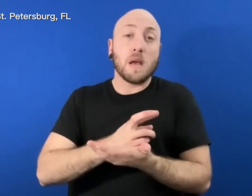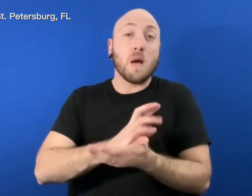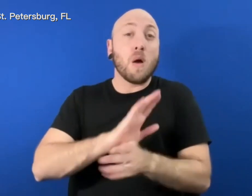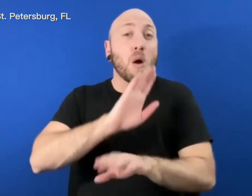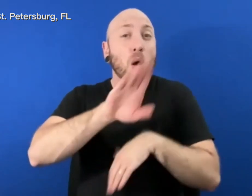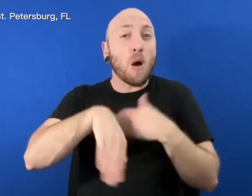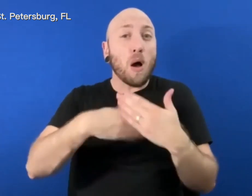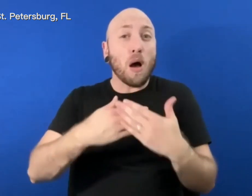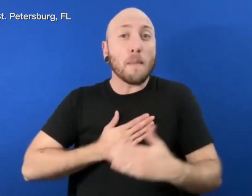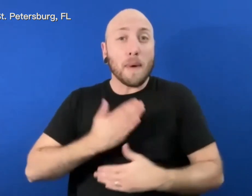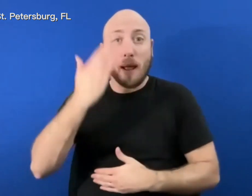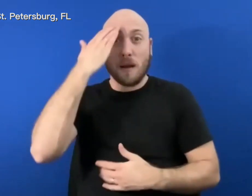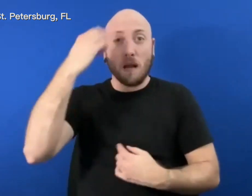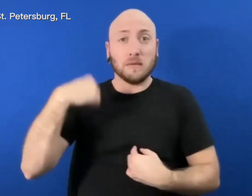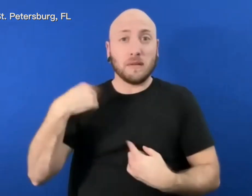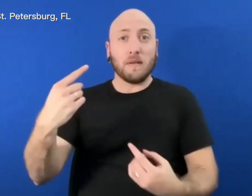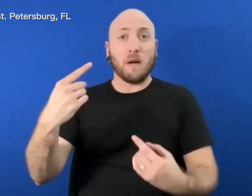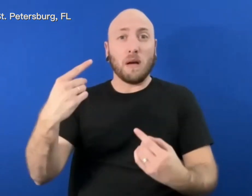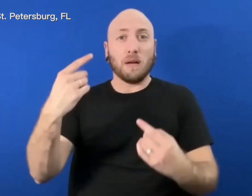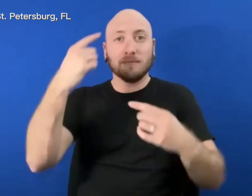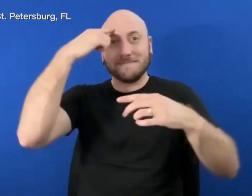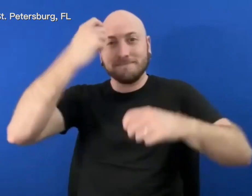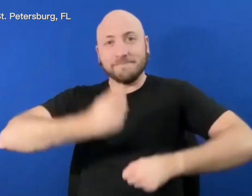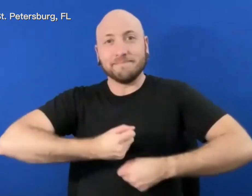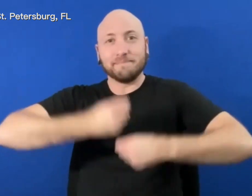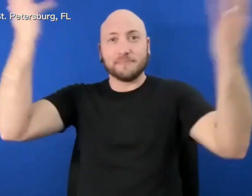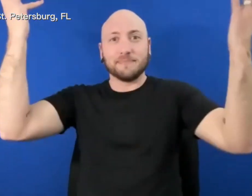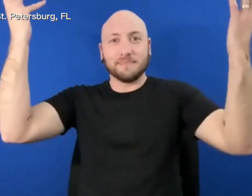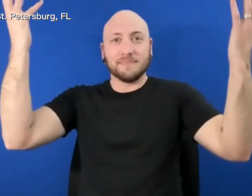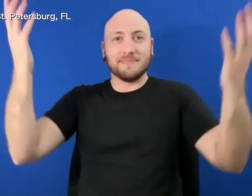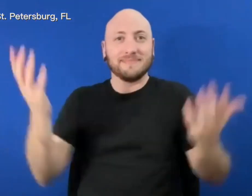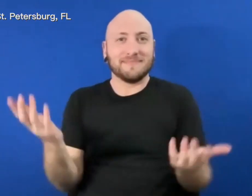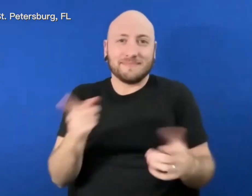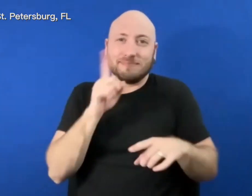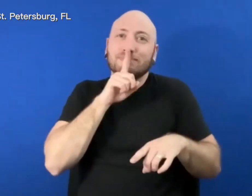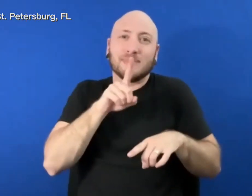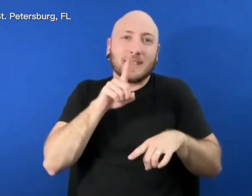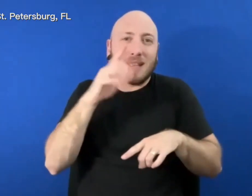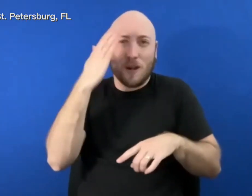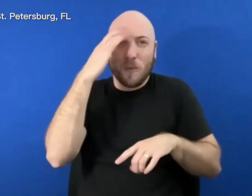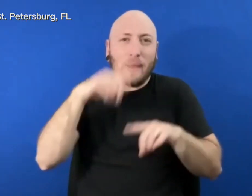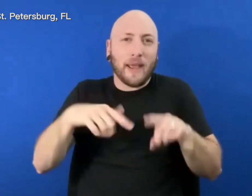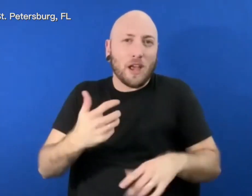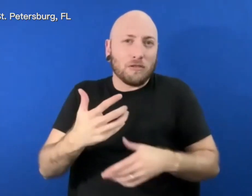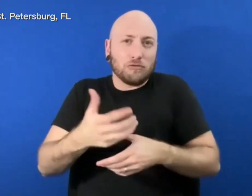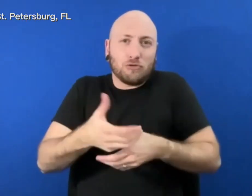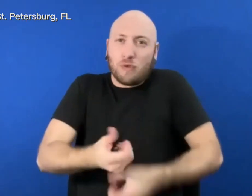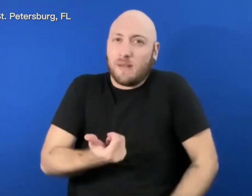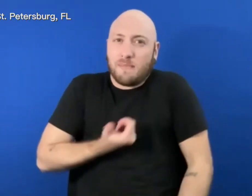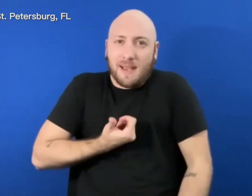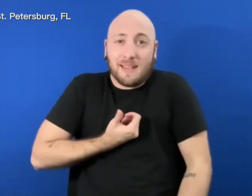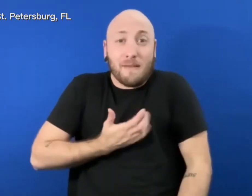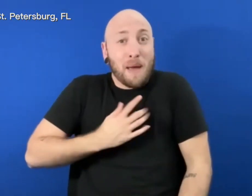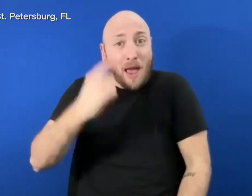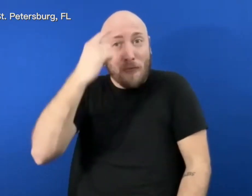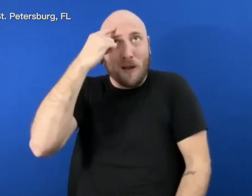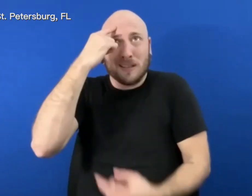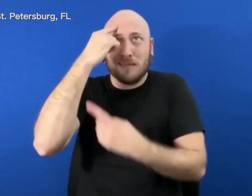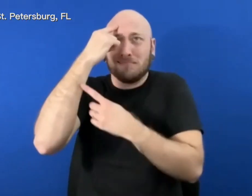point, like when I had walked in that treatment center, I knew I didn't trust myself anymore. I knew I didn't trust my own thinking. I knew every time I